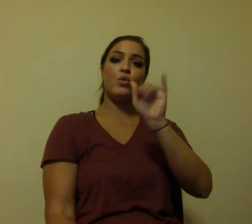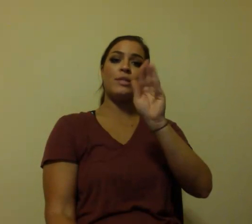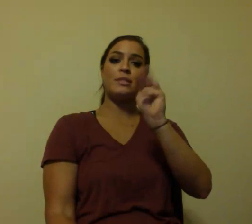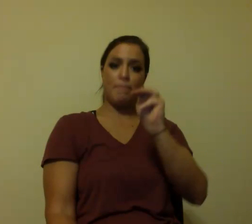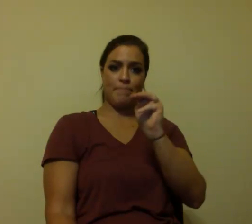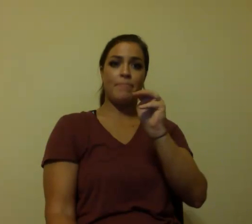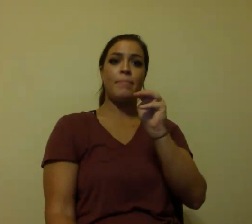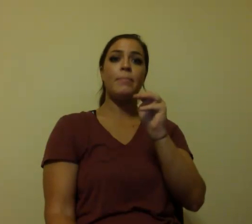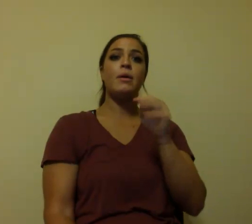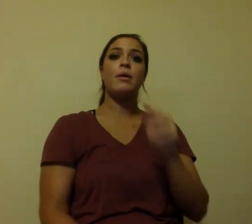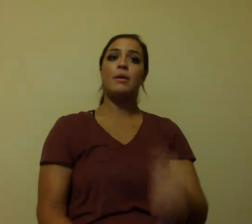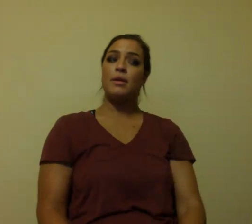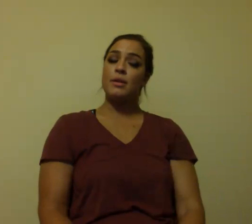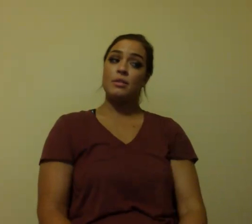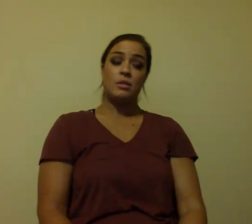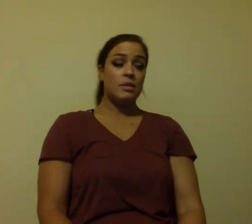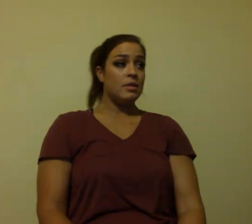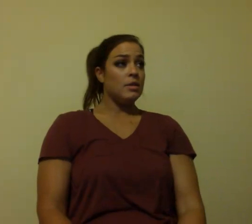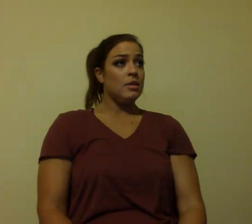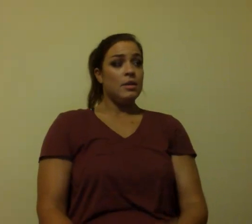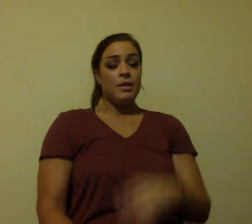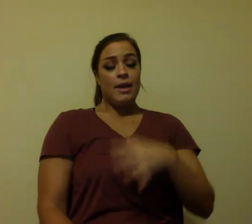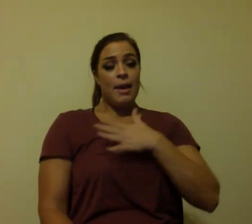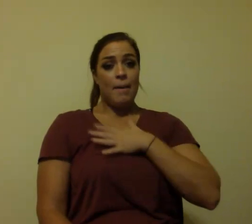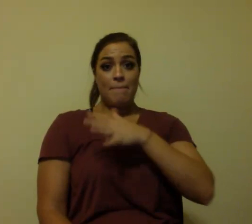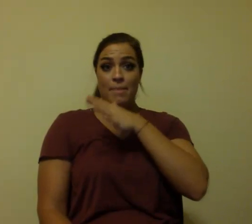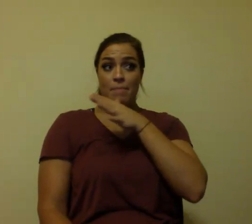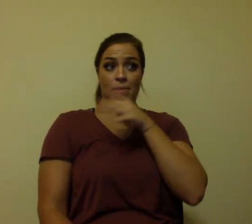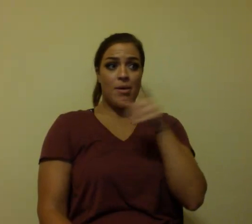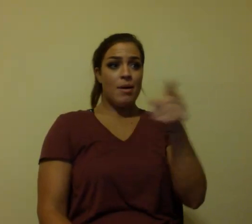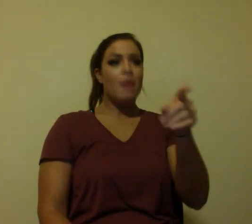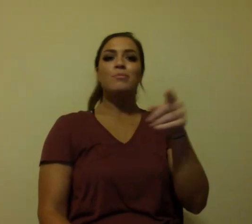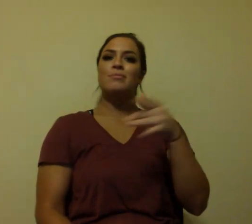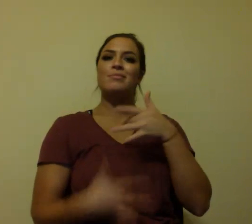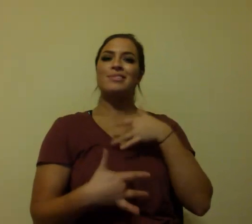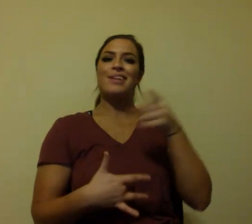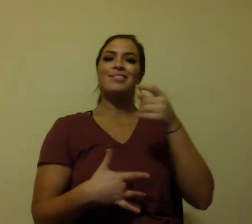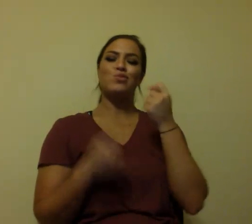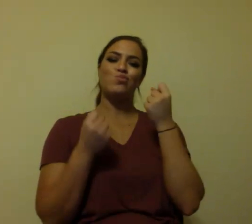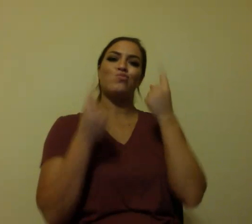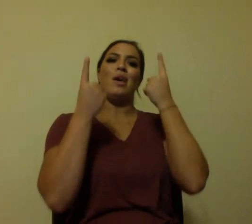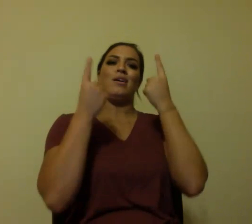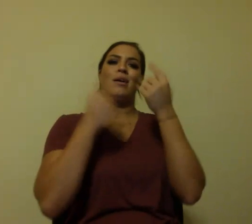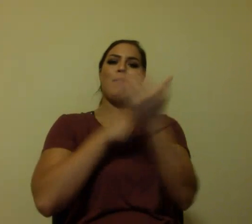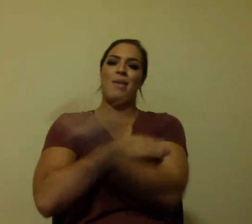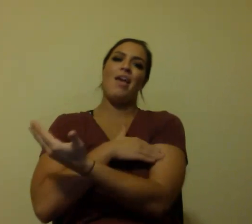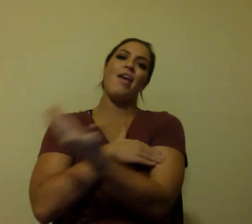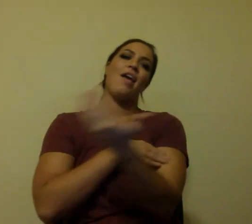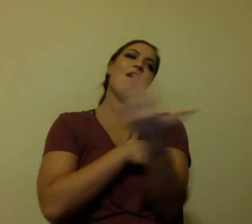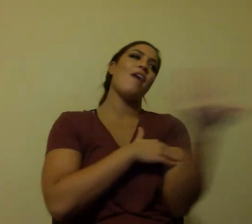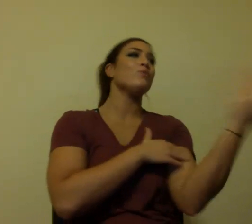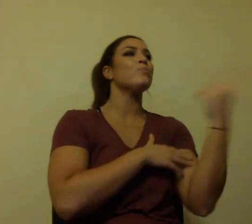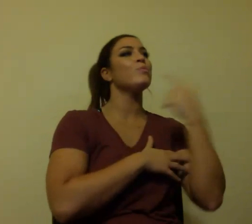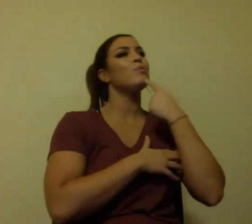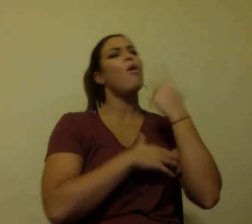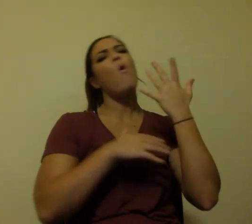my mother, who used to wake up in the morning saying, "It's a great day to be alive," passed away. That news